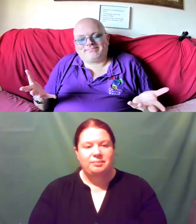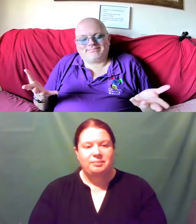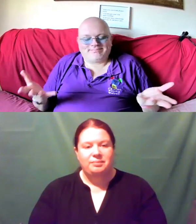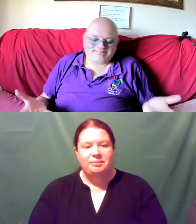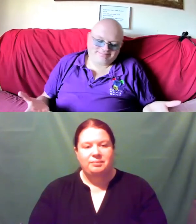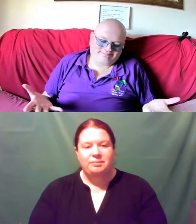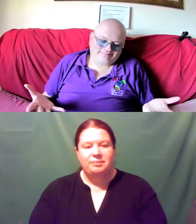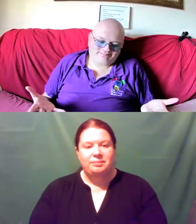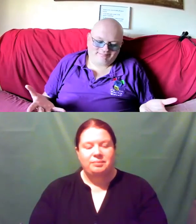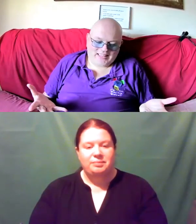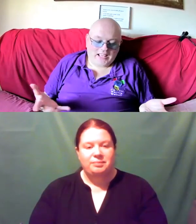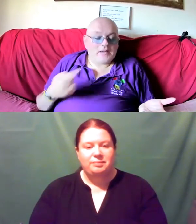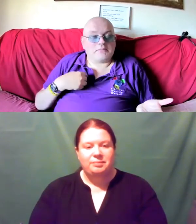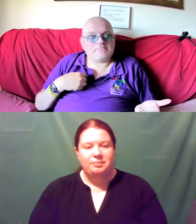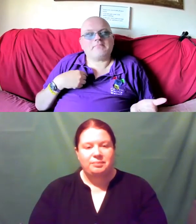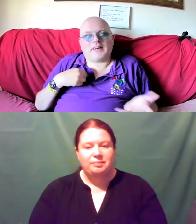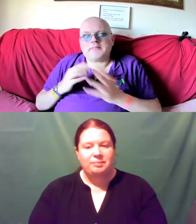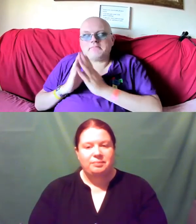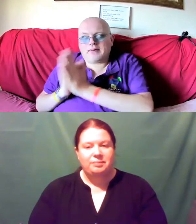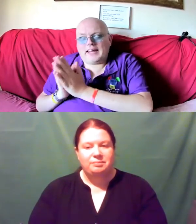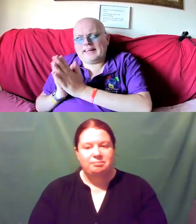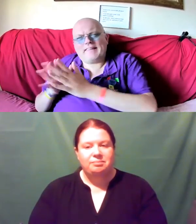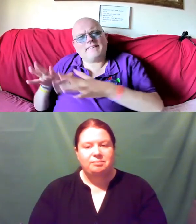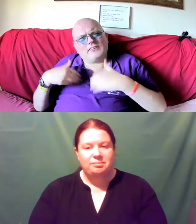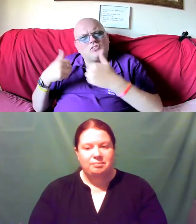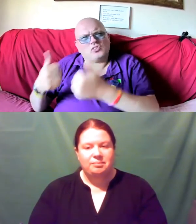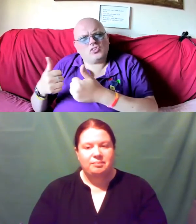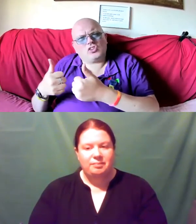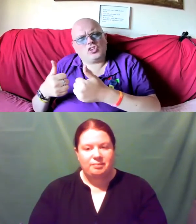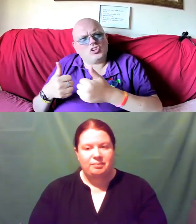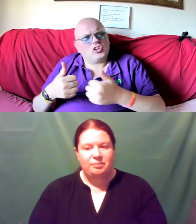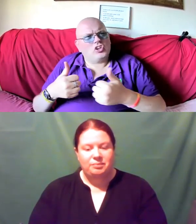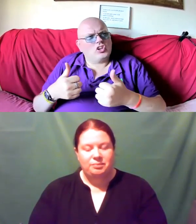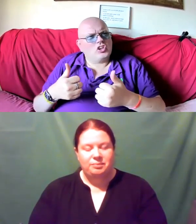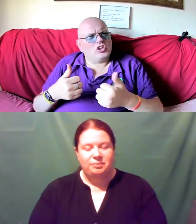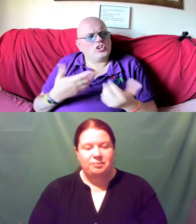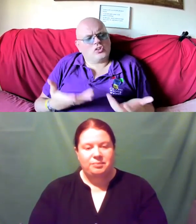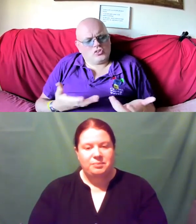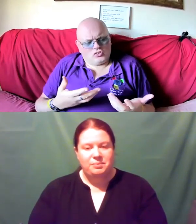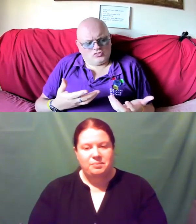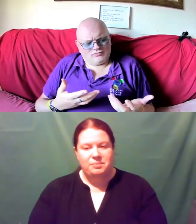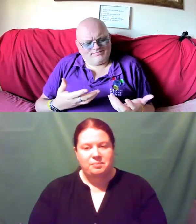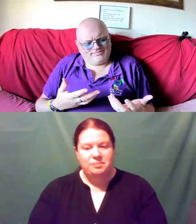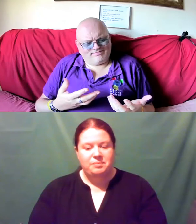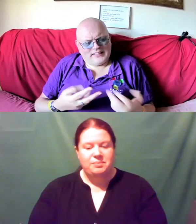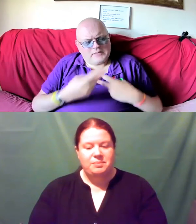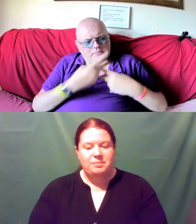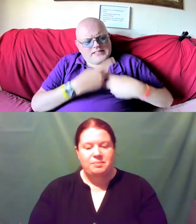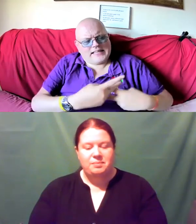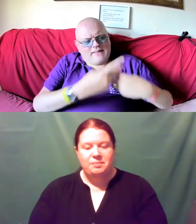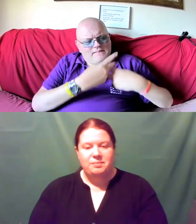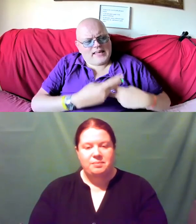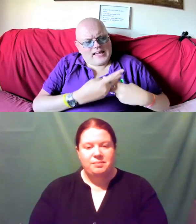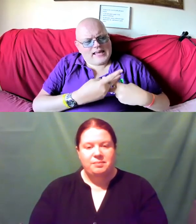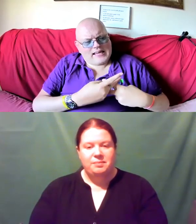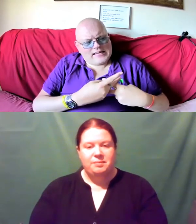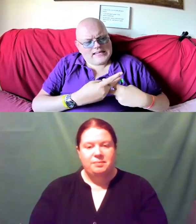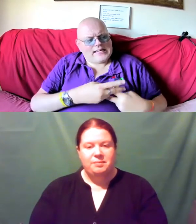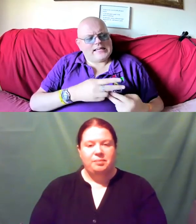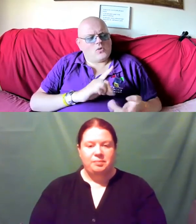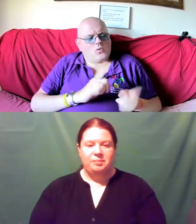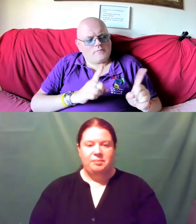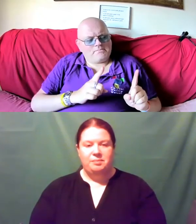and I'm better for it when I do them. So a big part of my self-care is actually to try and see, have a healthy self-discipline, and to